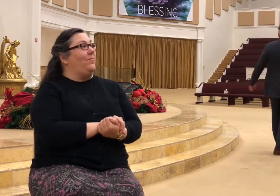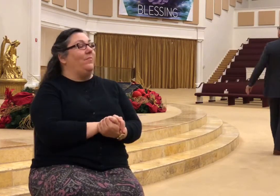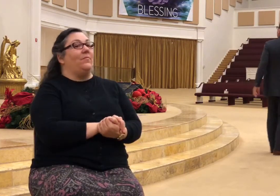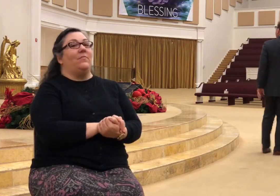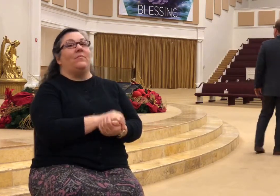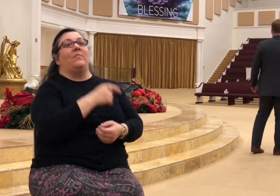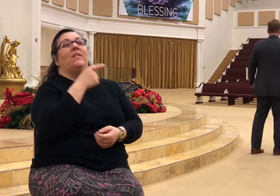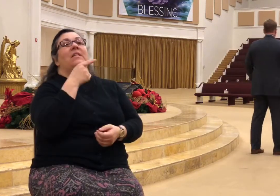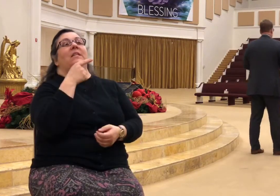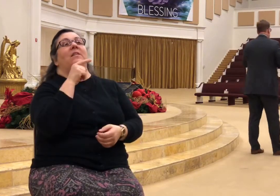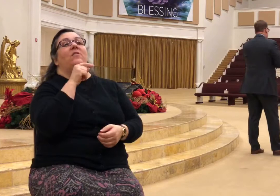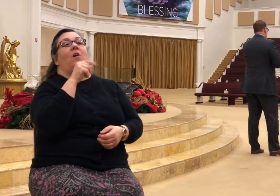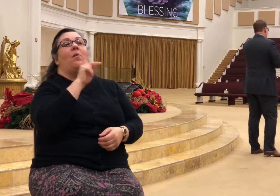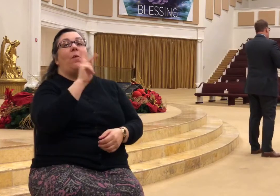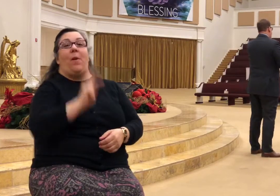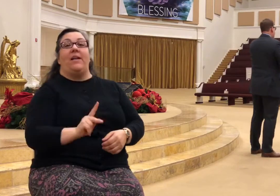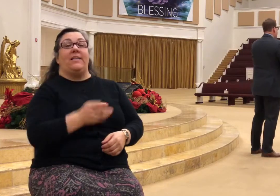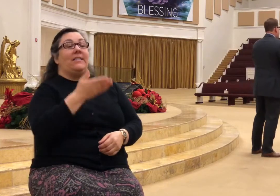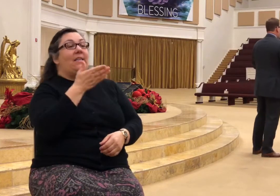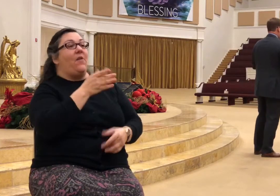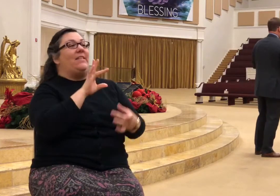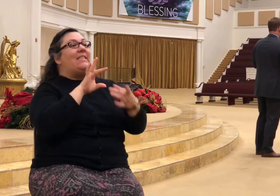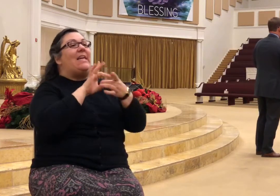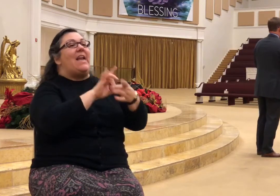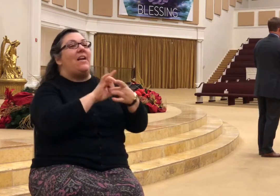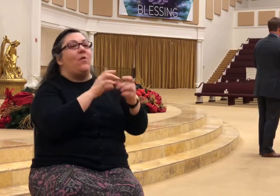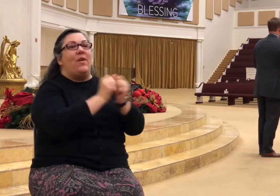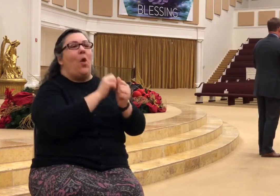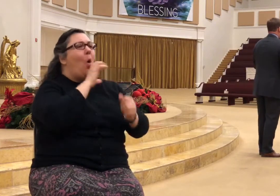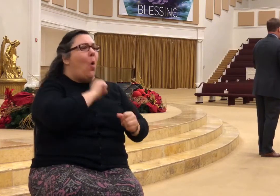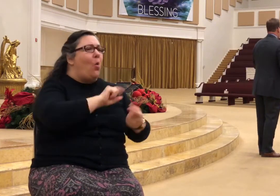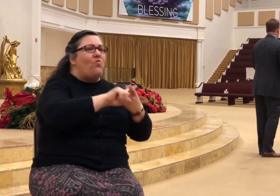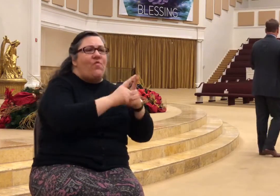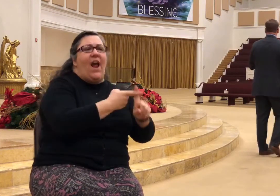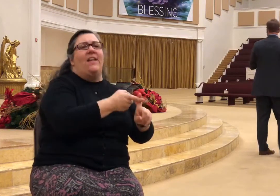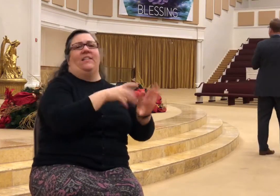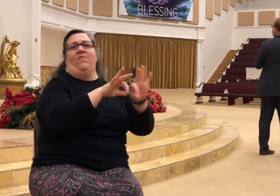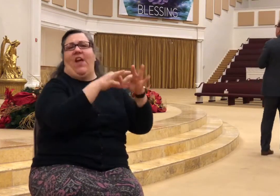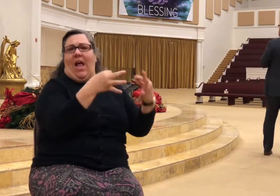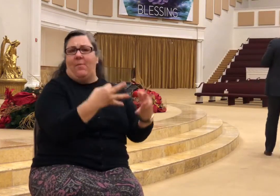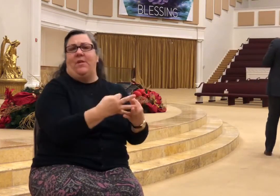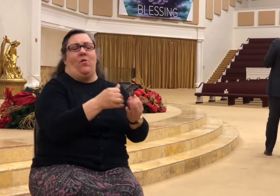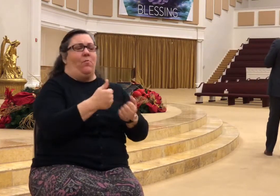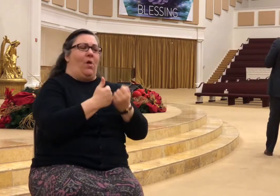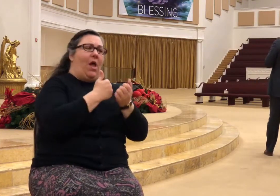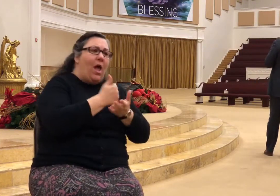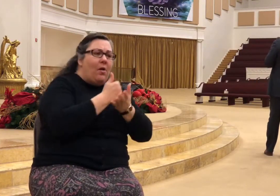He is there connecting with old friends and family that are going to be working with him.